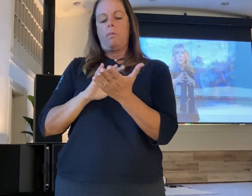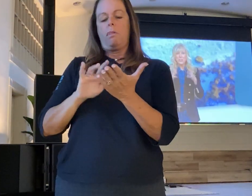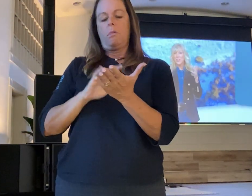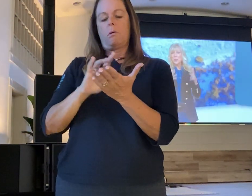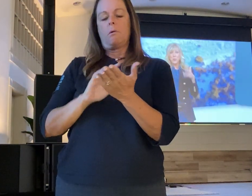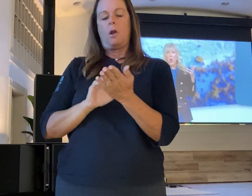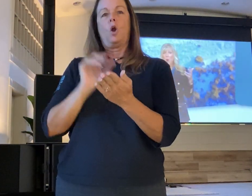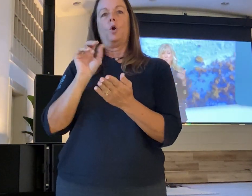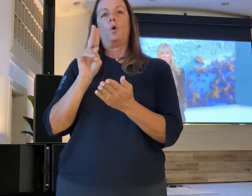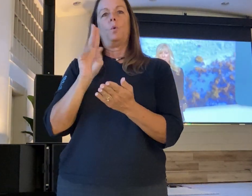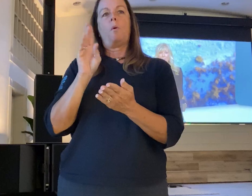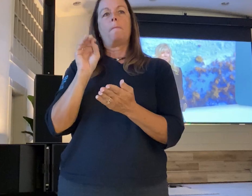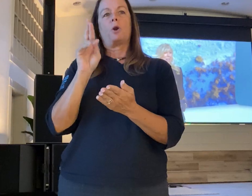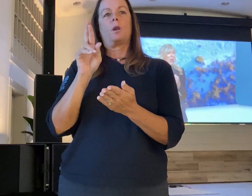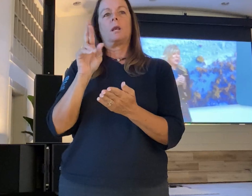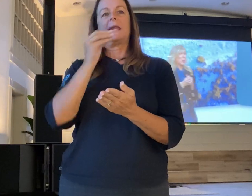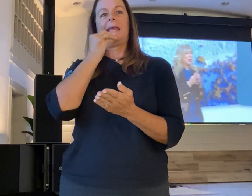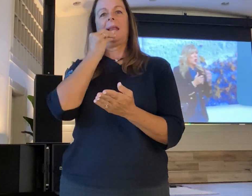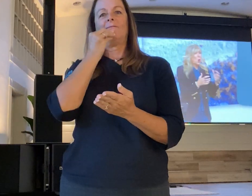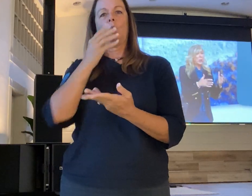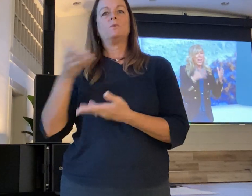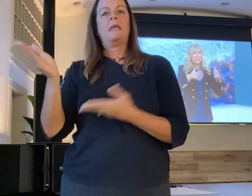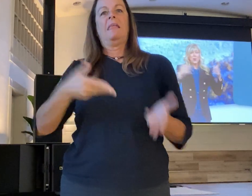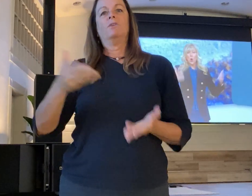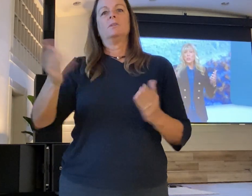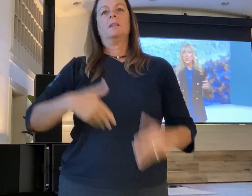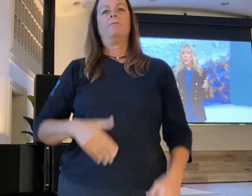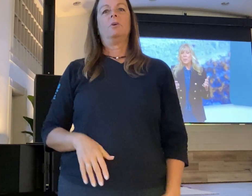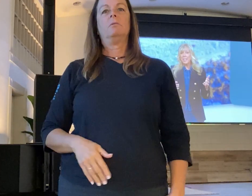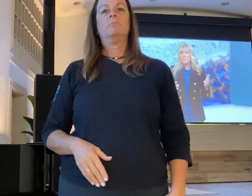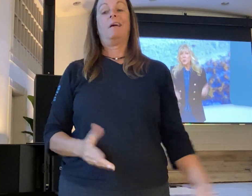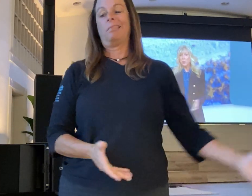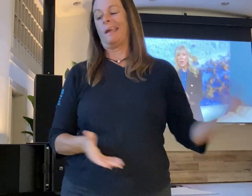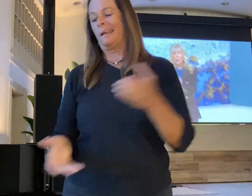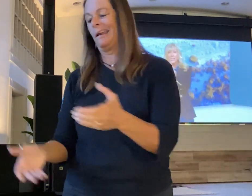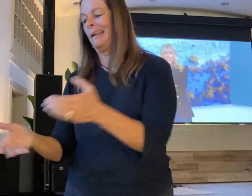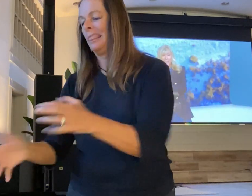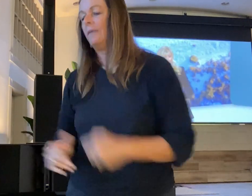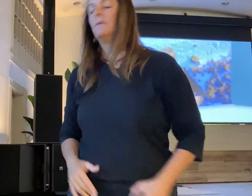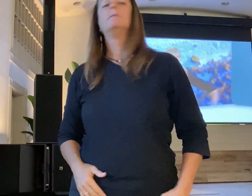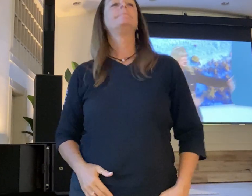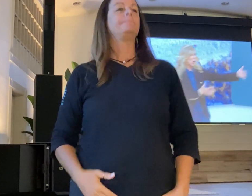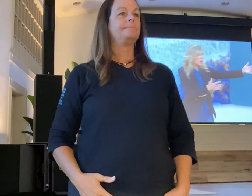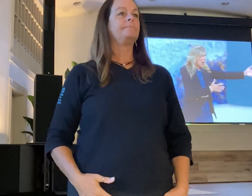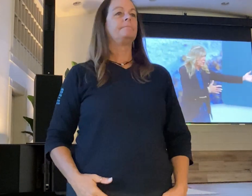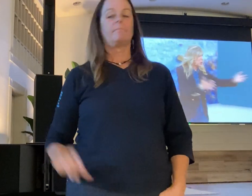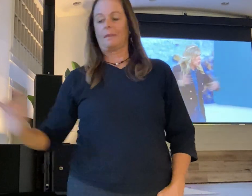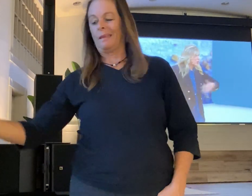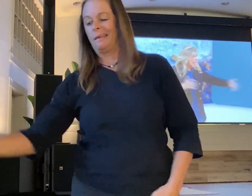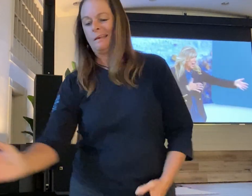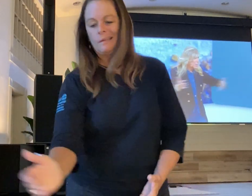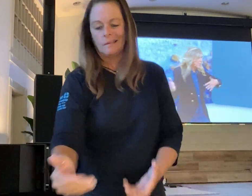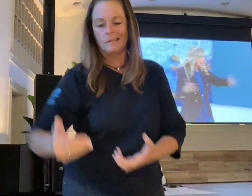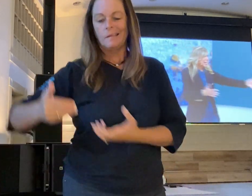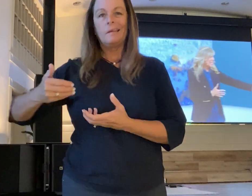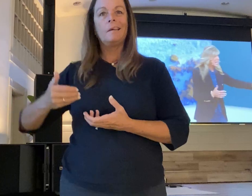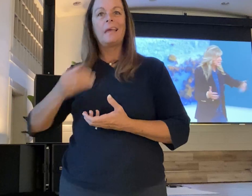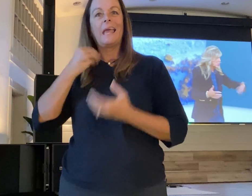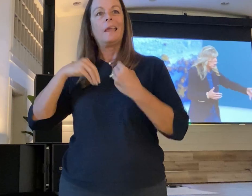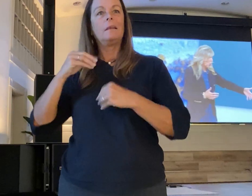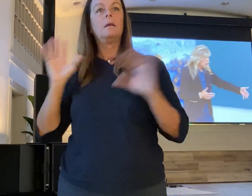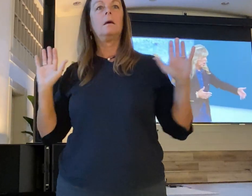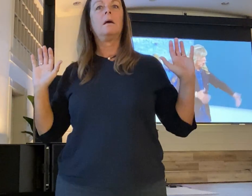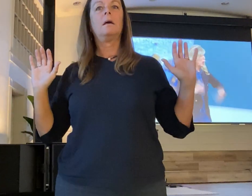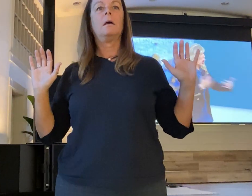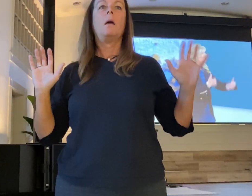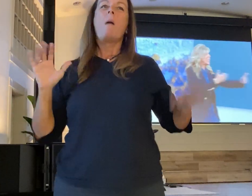is that I mean, there's nothing wrong with privacy, but when as a culture we begin to prioritize some values over others, over time,